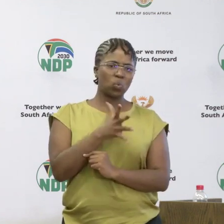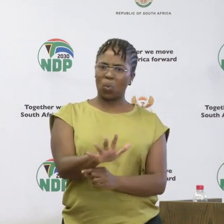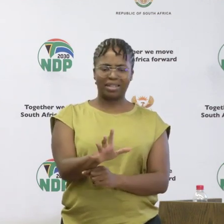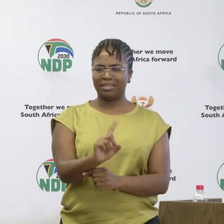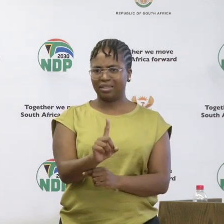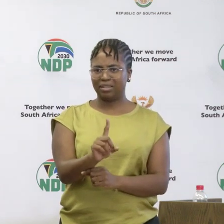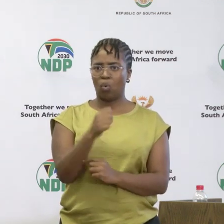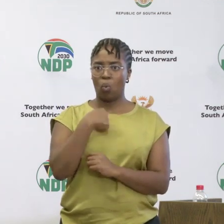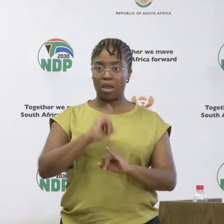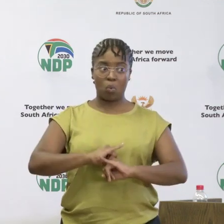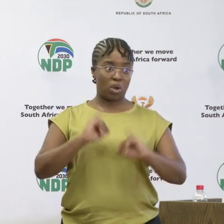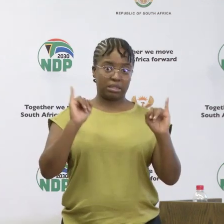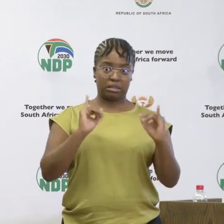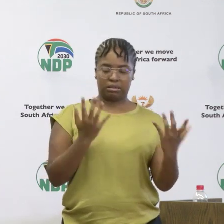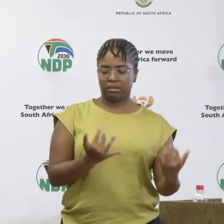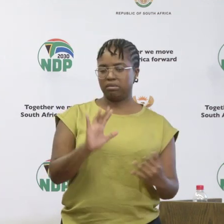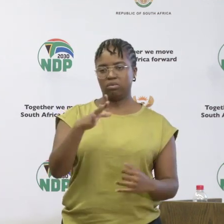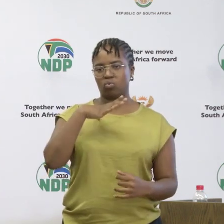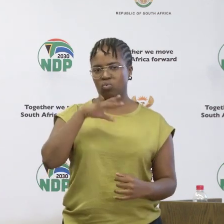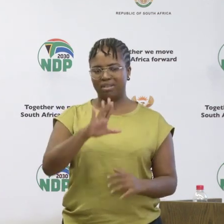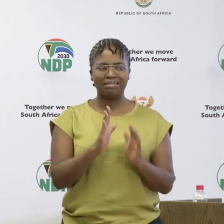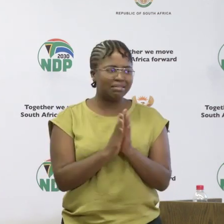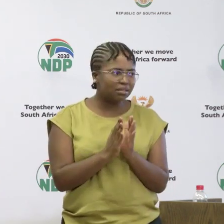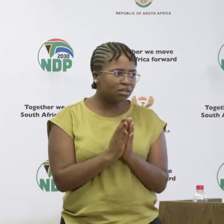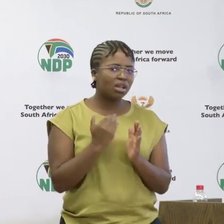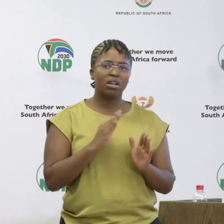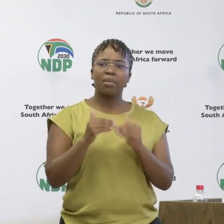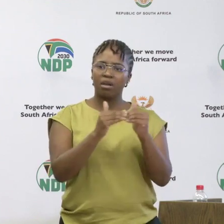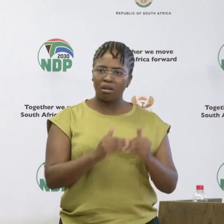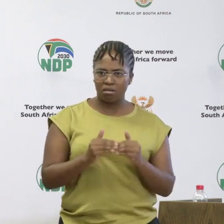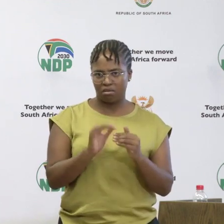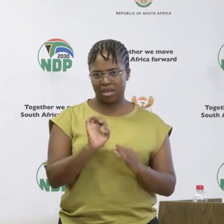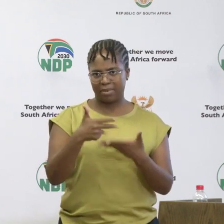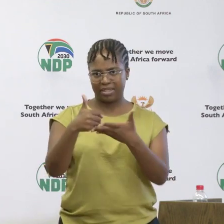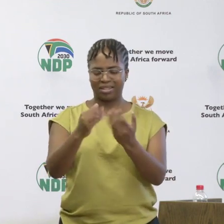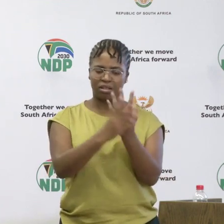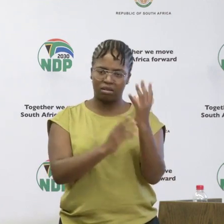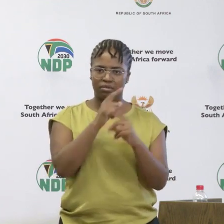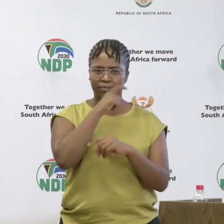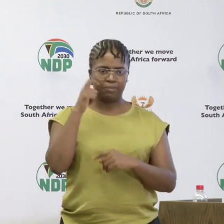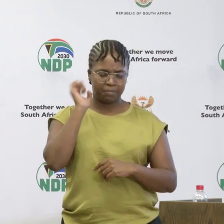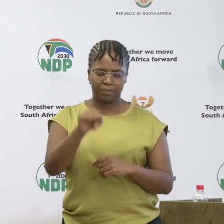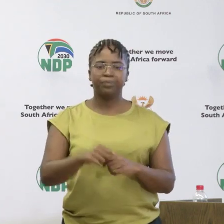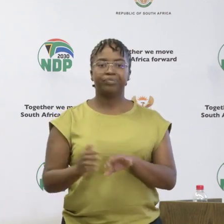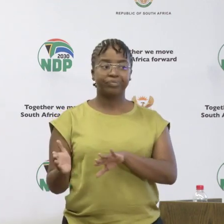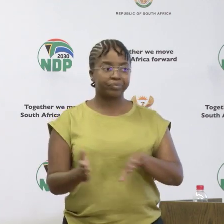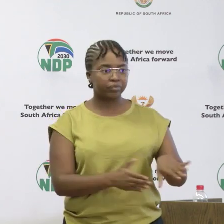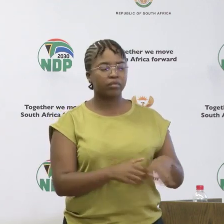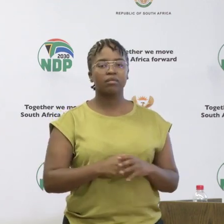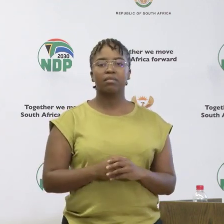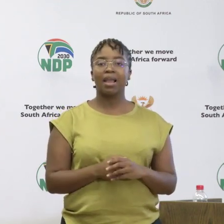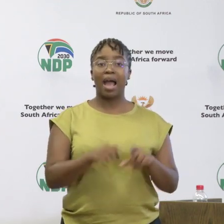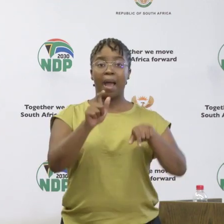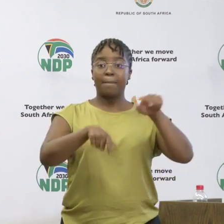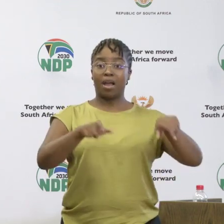gone worse than what they were before. So we ask that we be assisted. Recruitment of additional social service